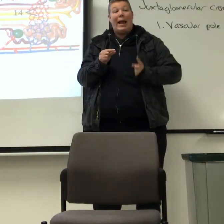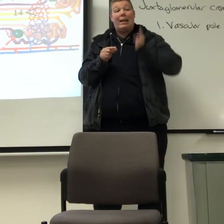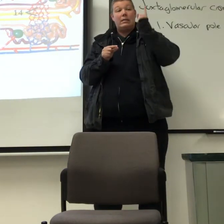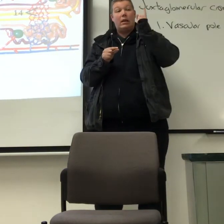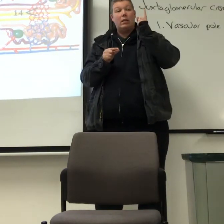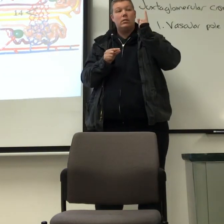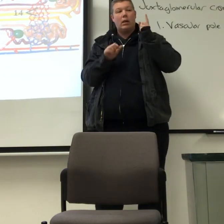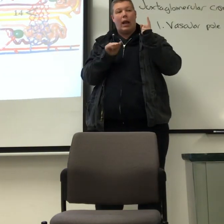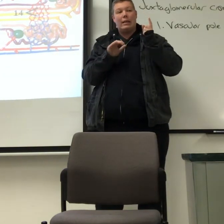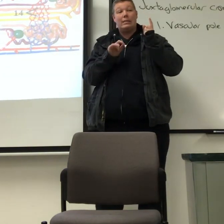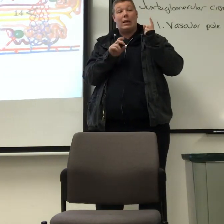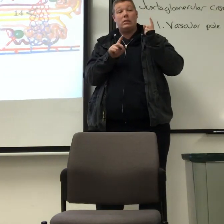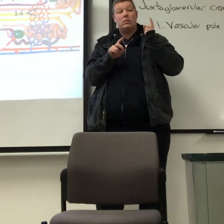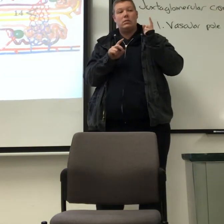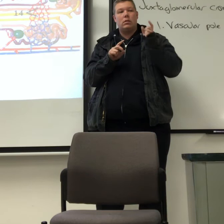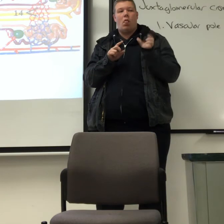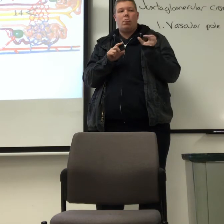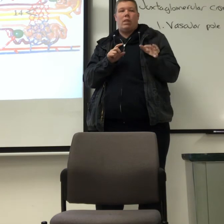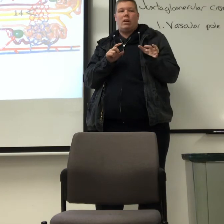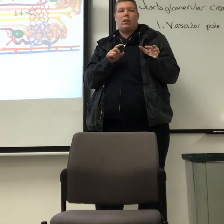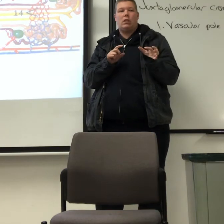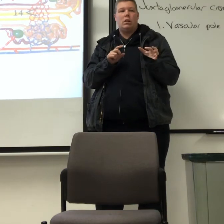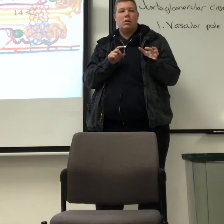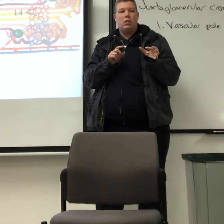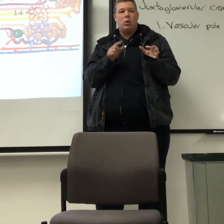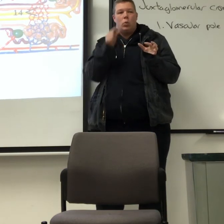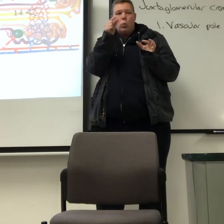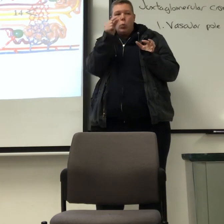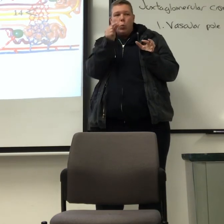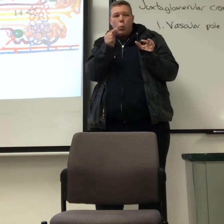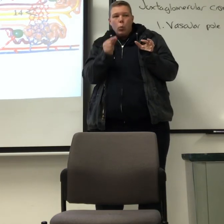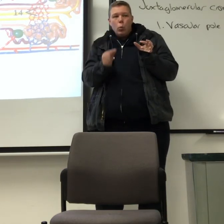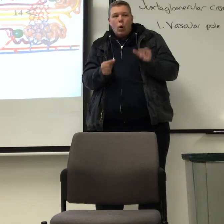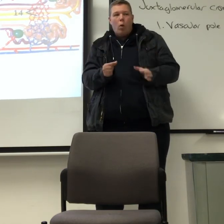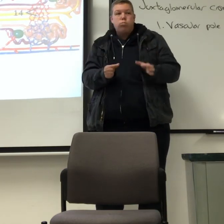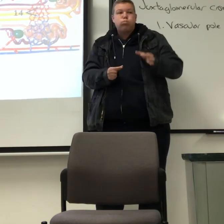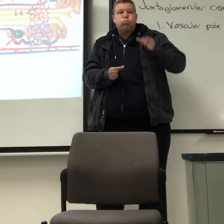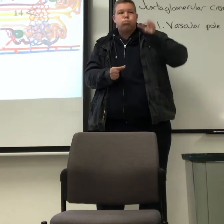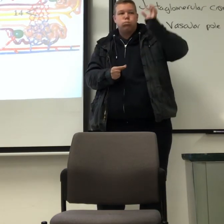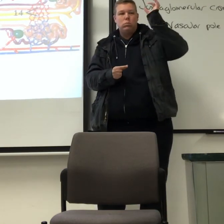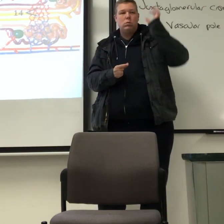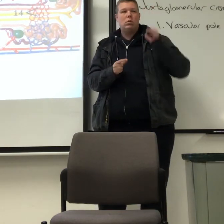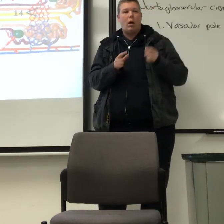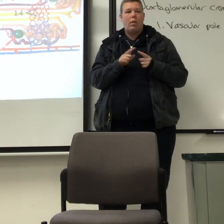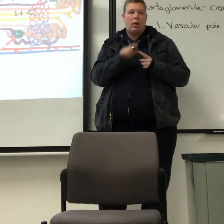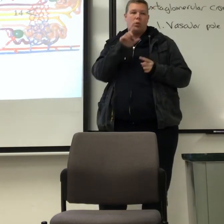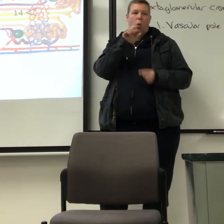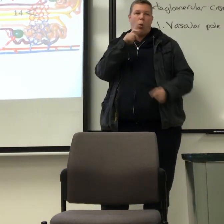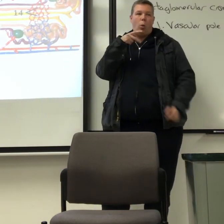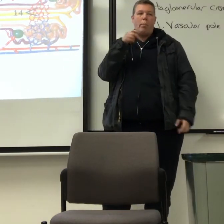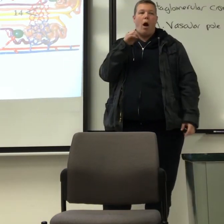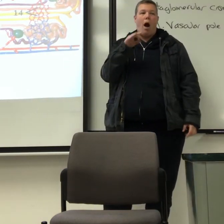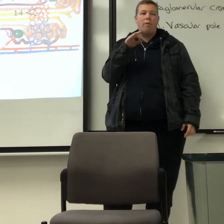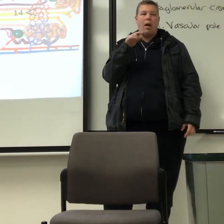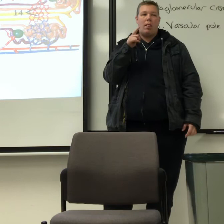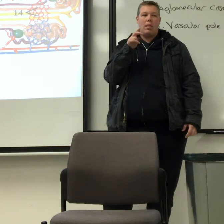part and this thick part. So that will be 11 and 12. But that's loop of Henle, 11 and